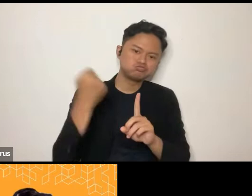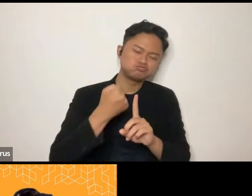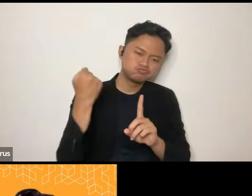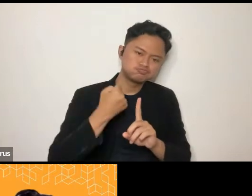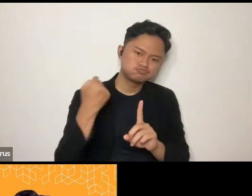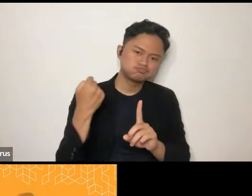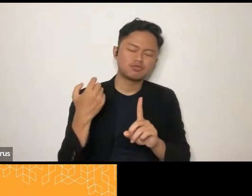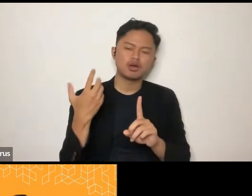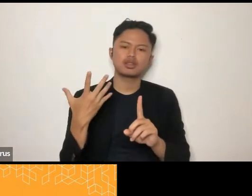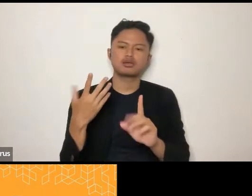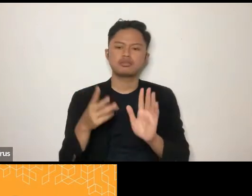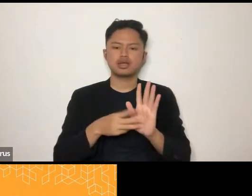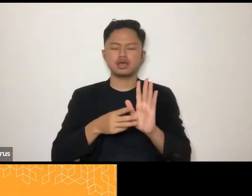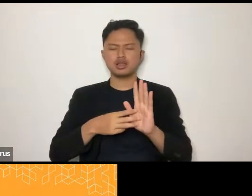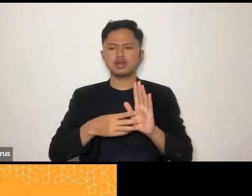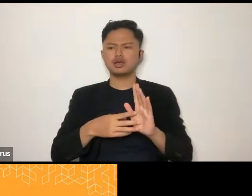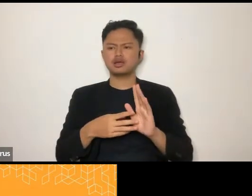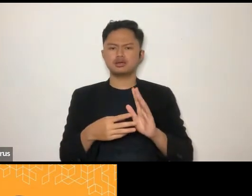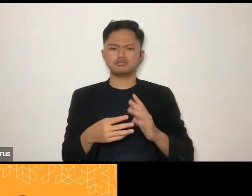problem faced by